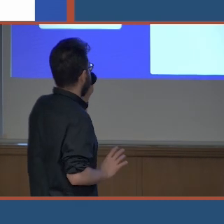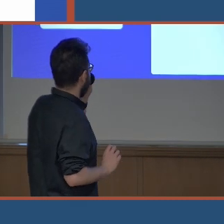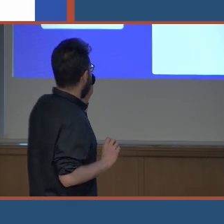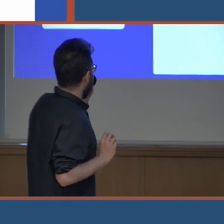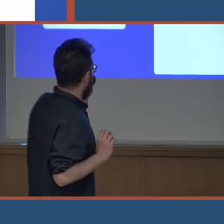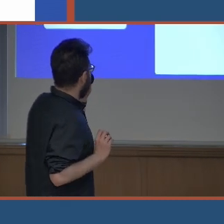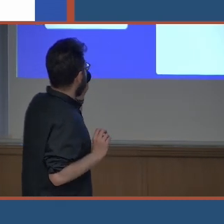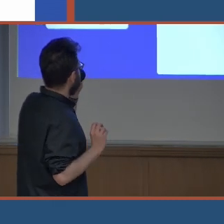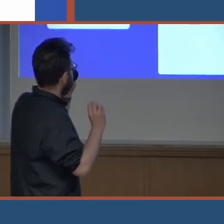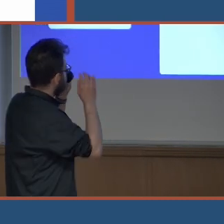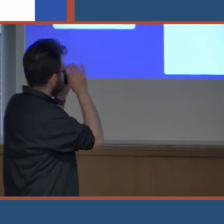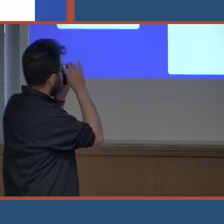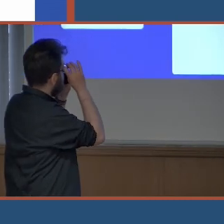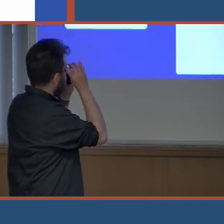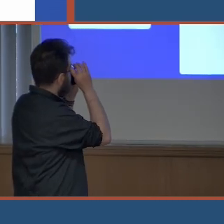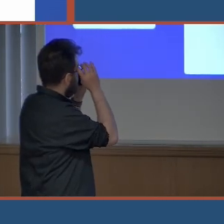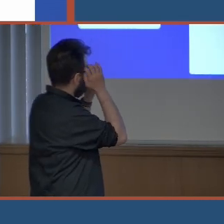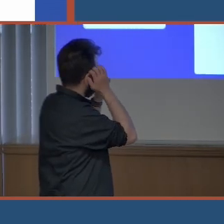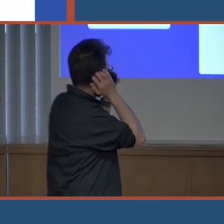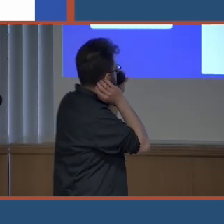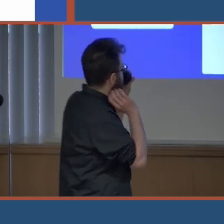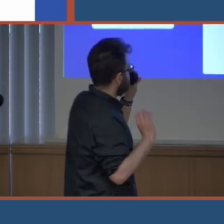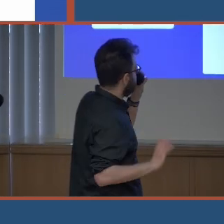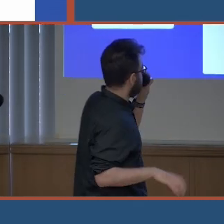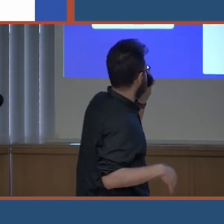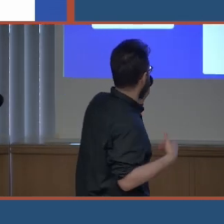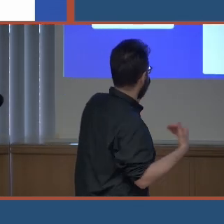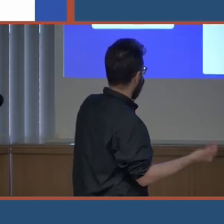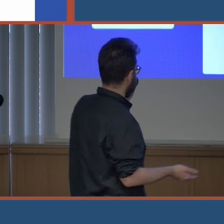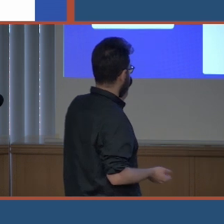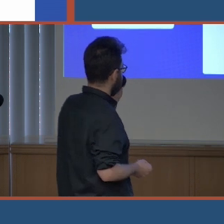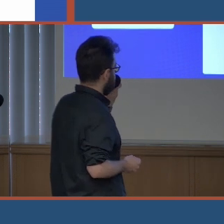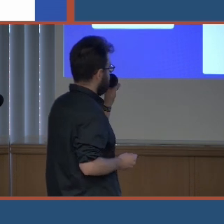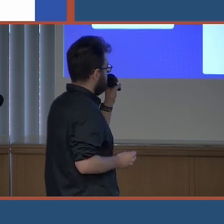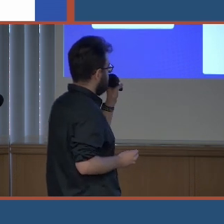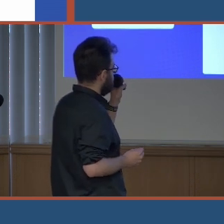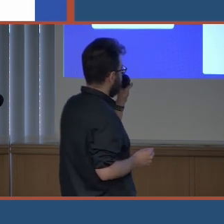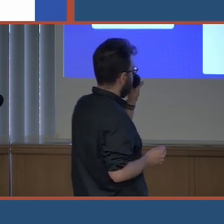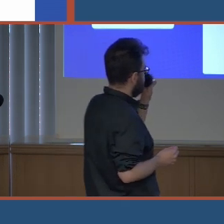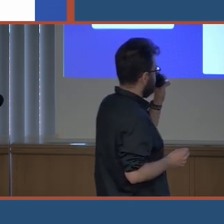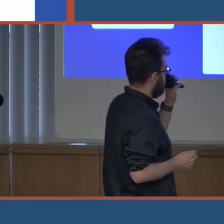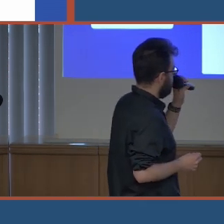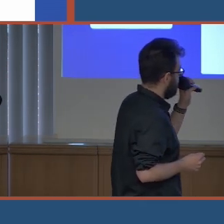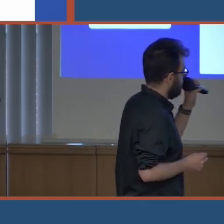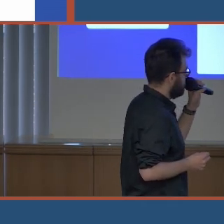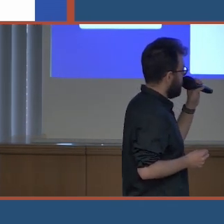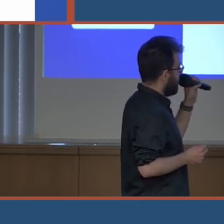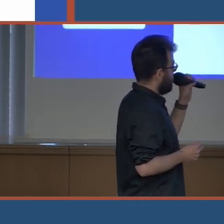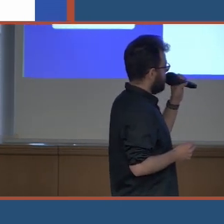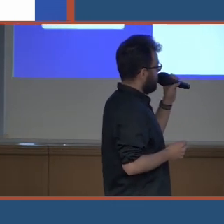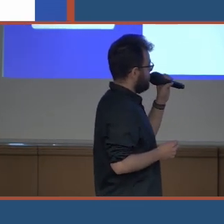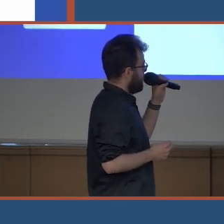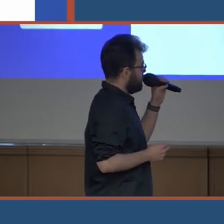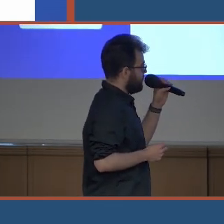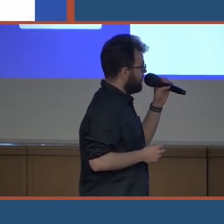easier. How much is miming used? For example, storytelling with classifiers, for example, when you don't know the right words